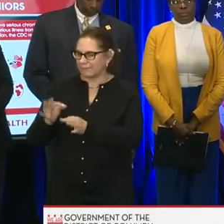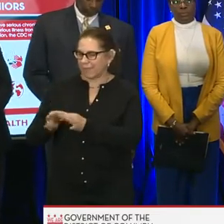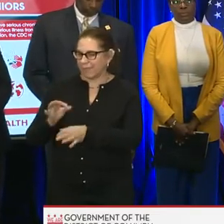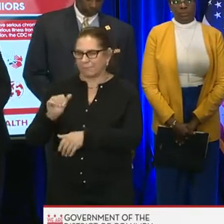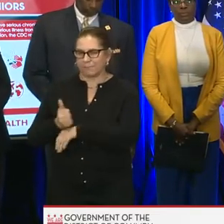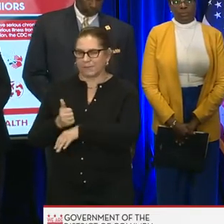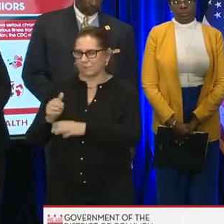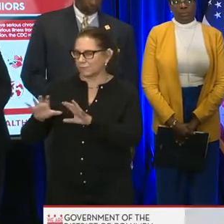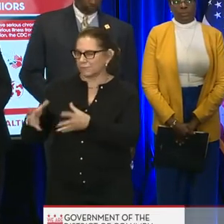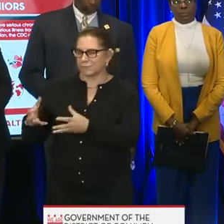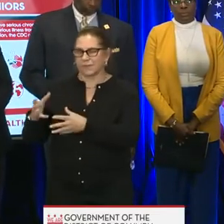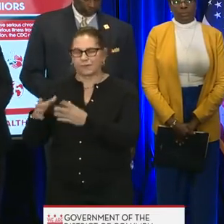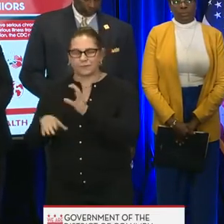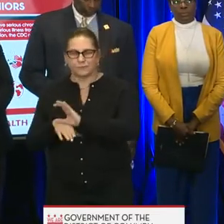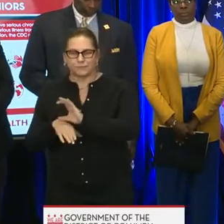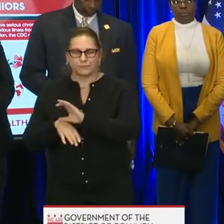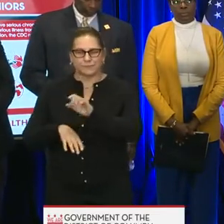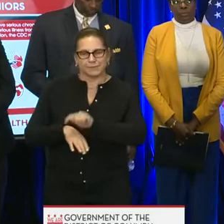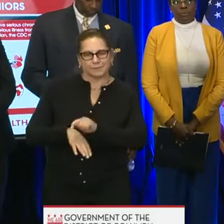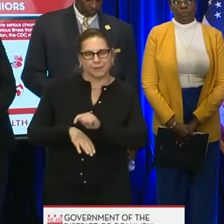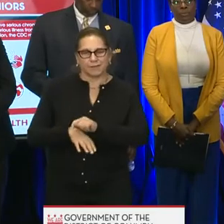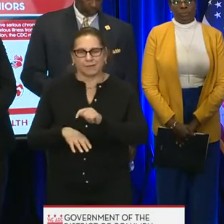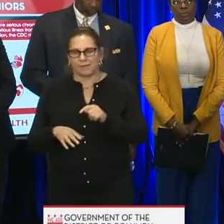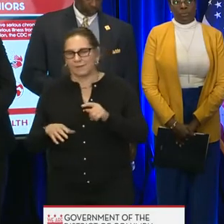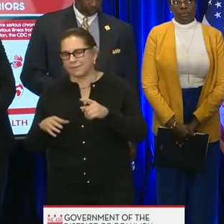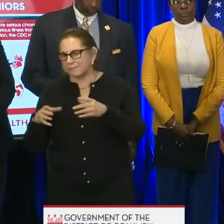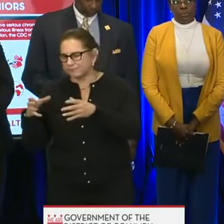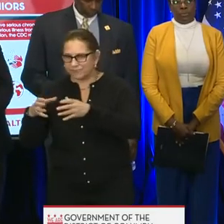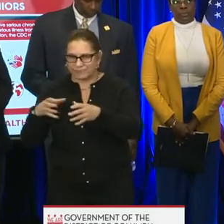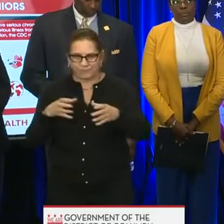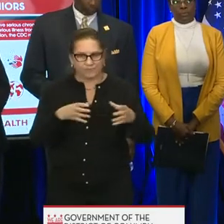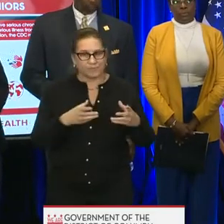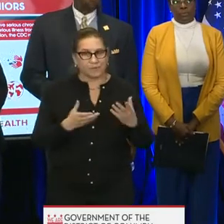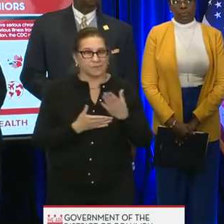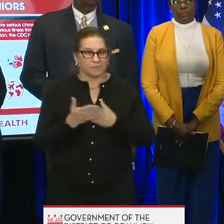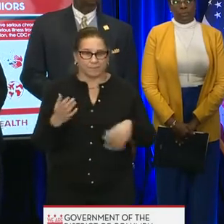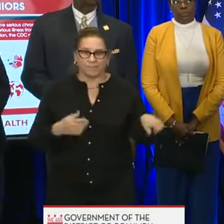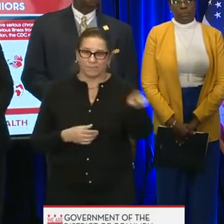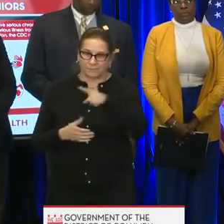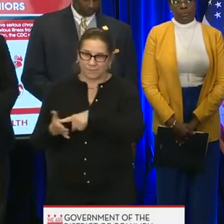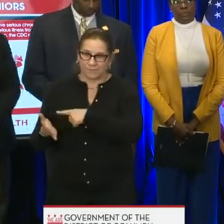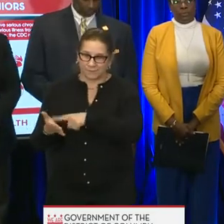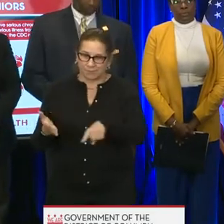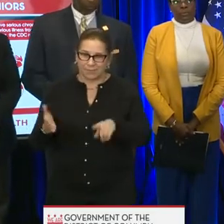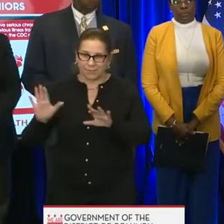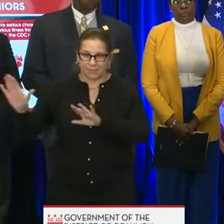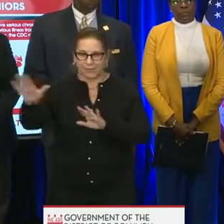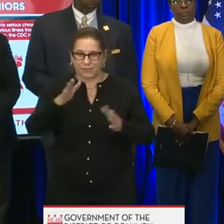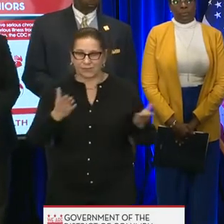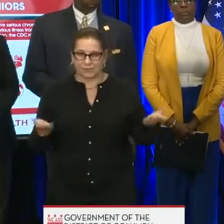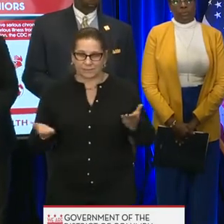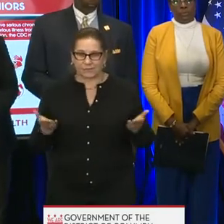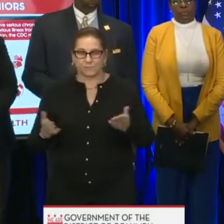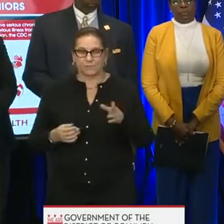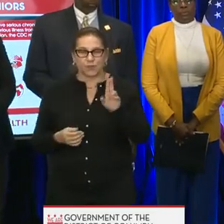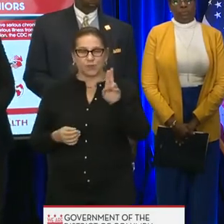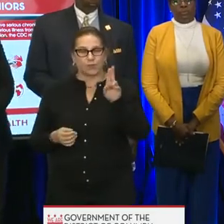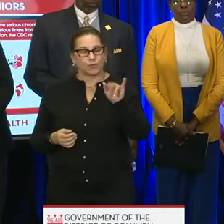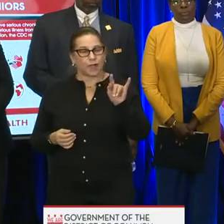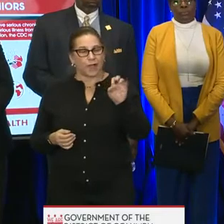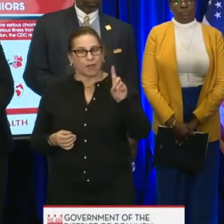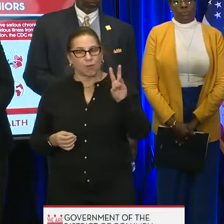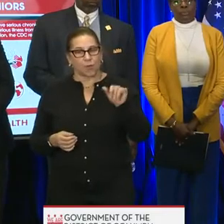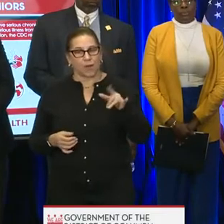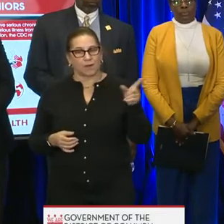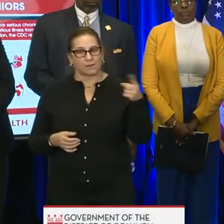have canceled services. Some of them will work with the United Way for their parishioners and their congregants who want to